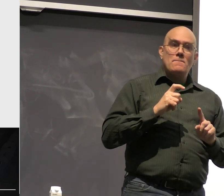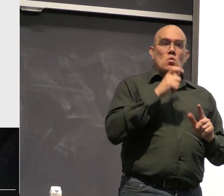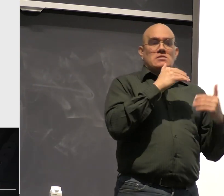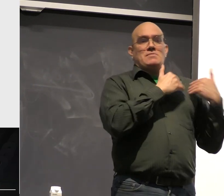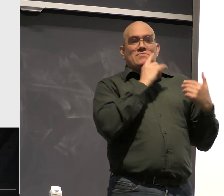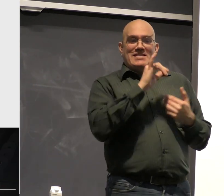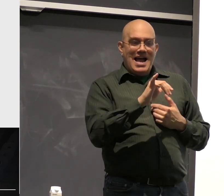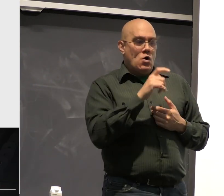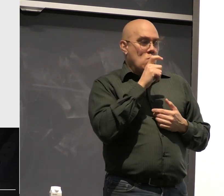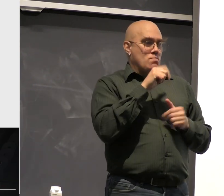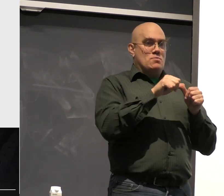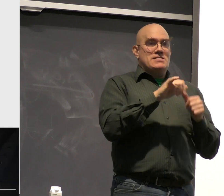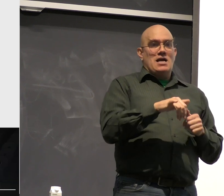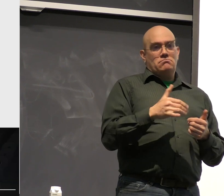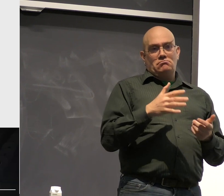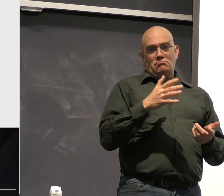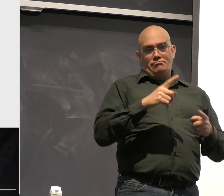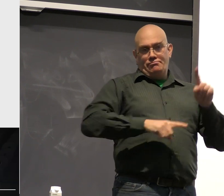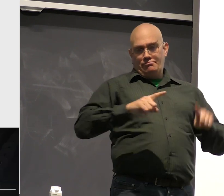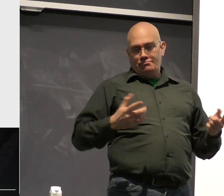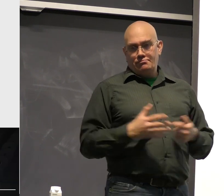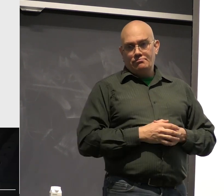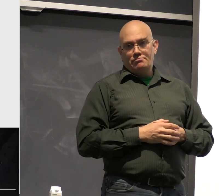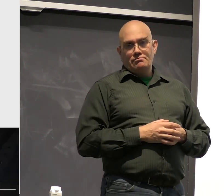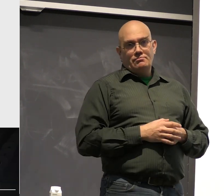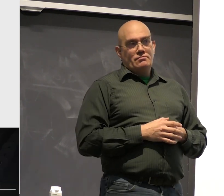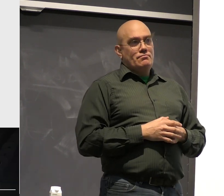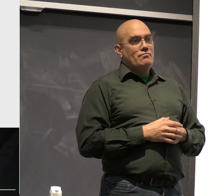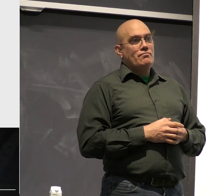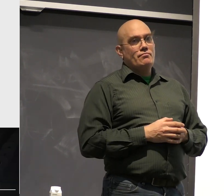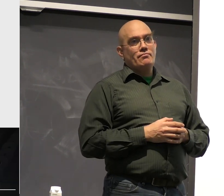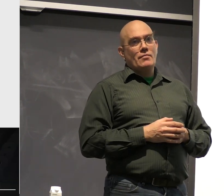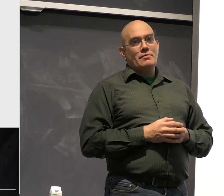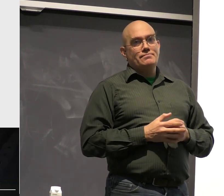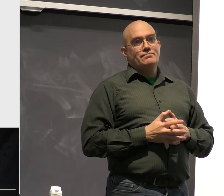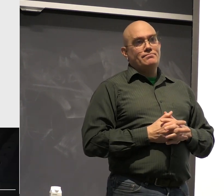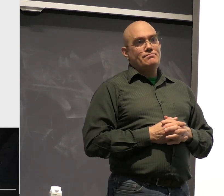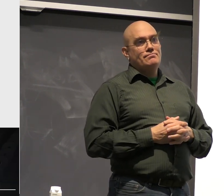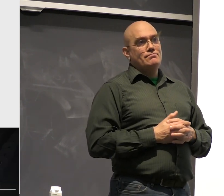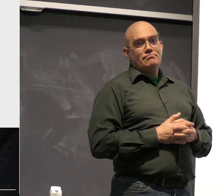that always comes from who is responsible, who maintains it, and that can change over time.